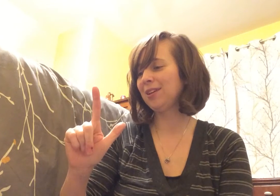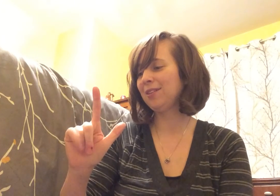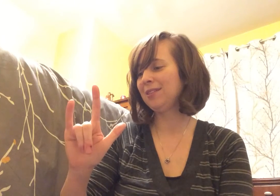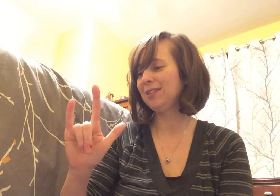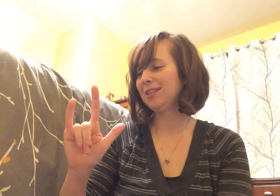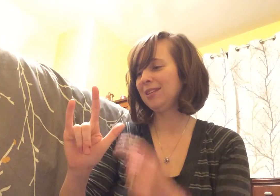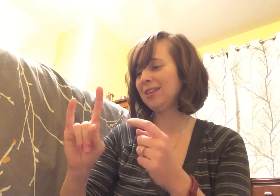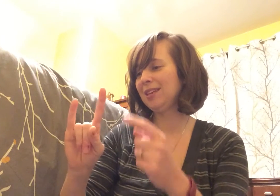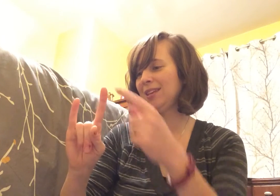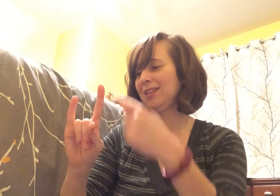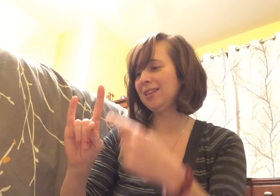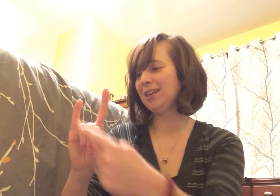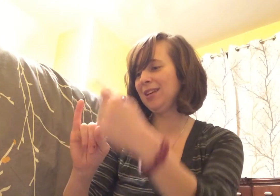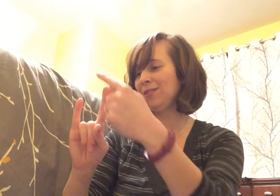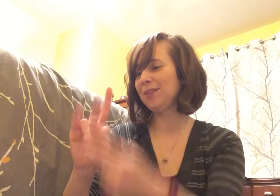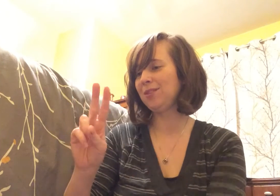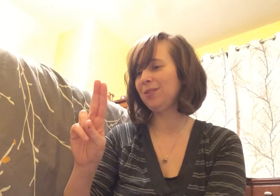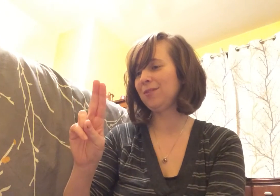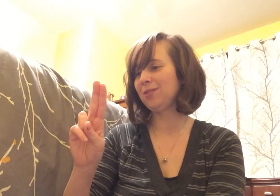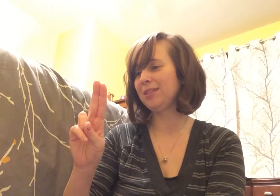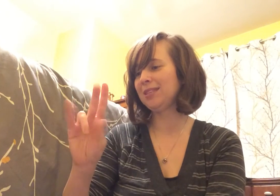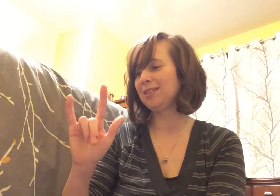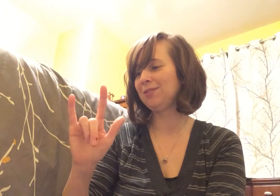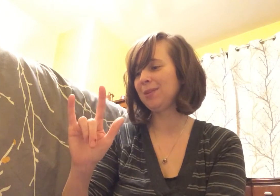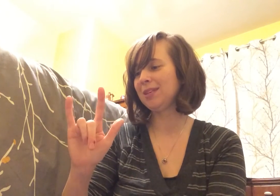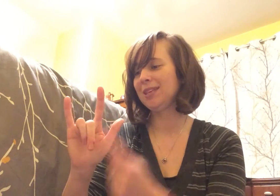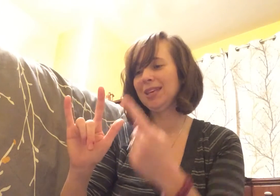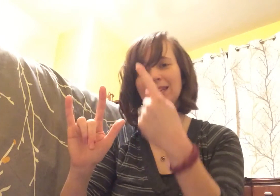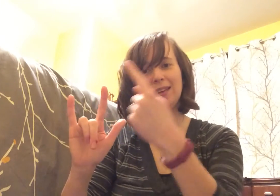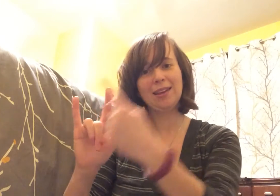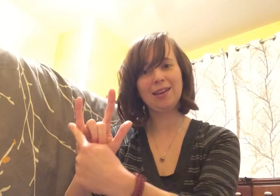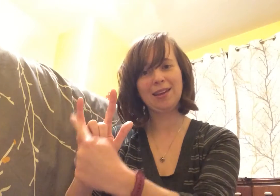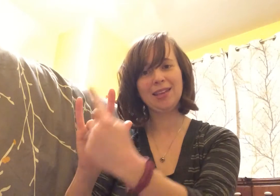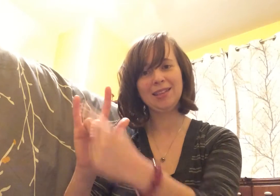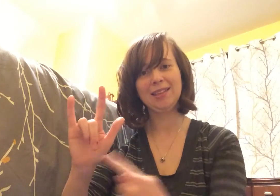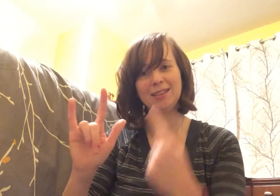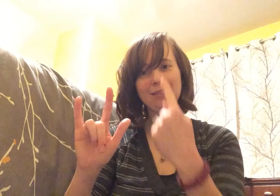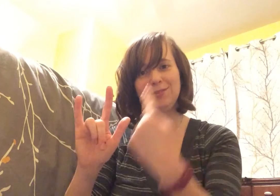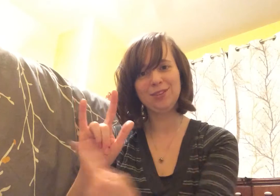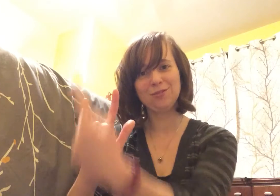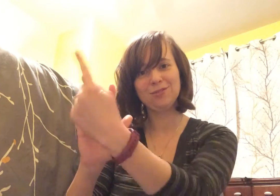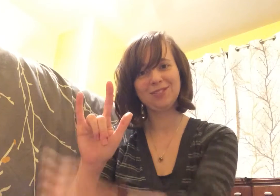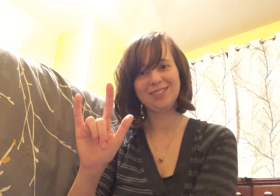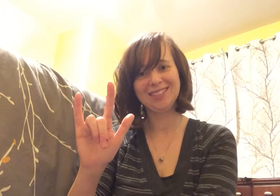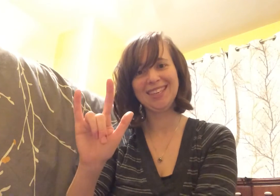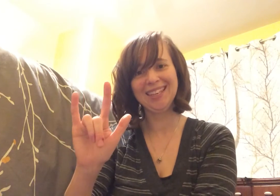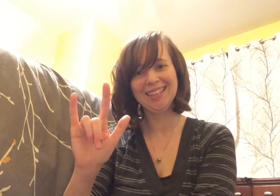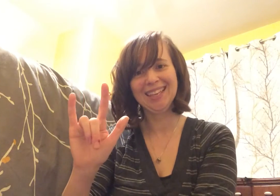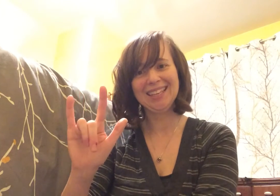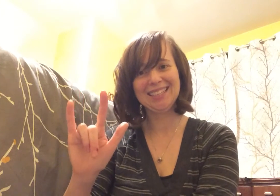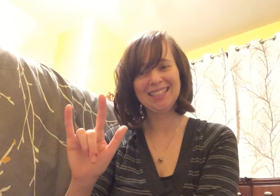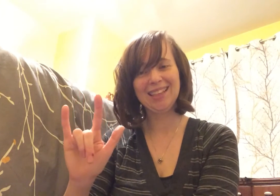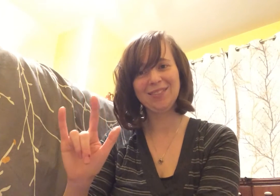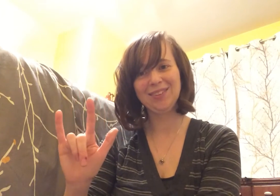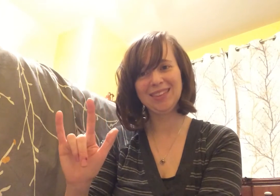L, and kind of the U, even though this is you, but I love you. Okay? This is I love you, and this